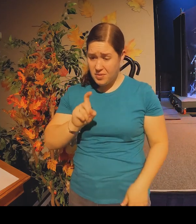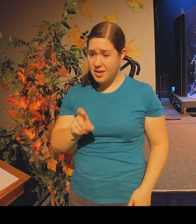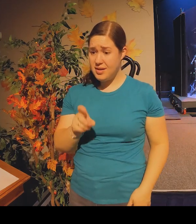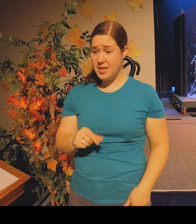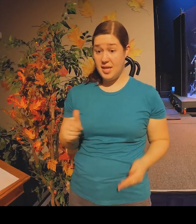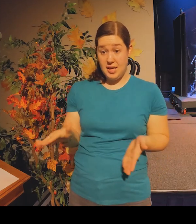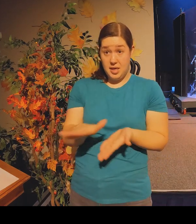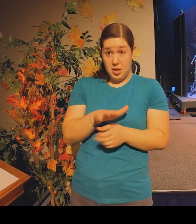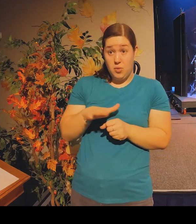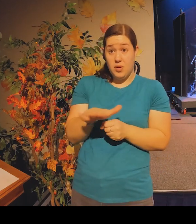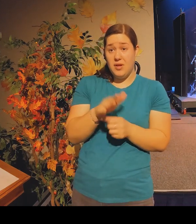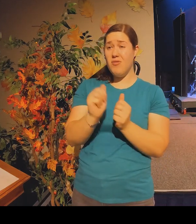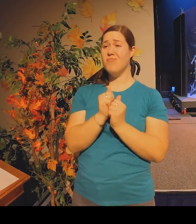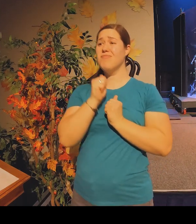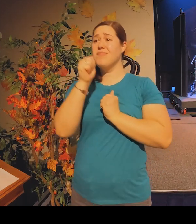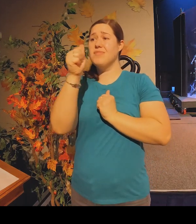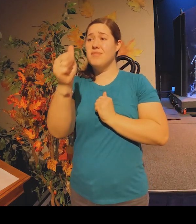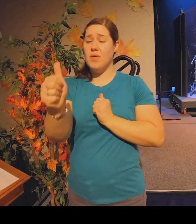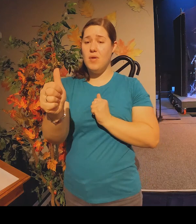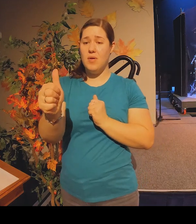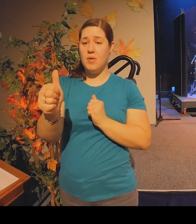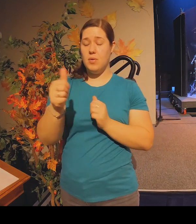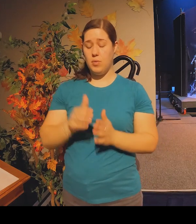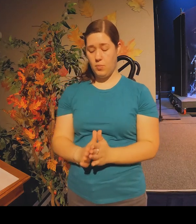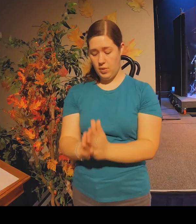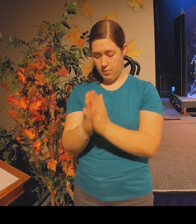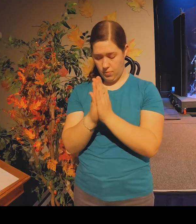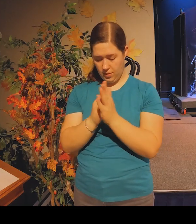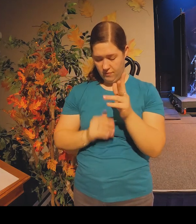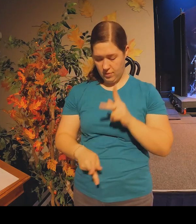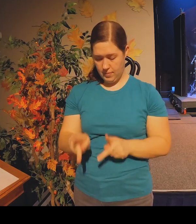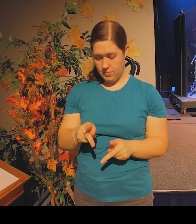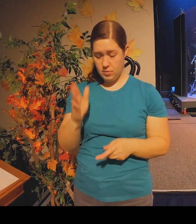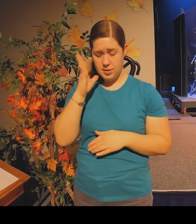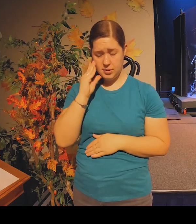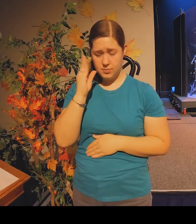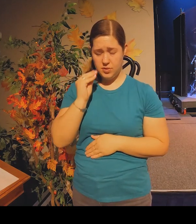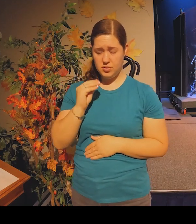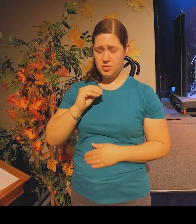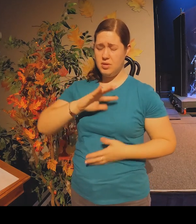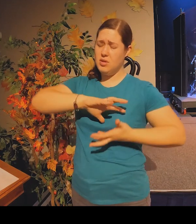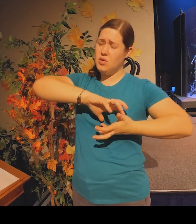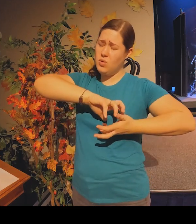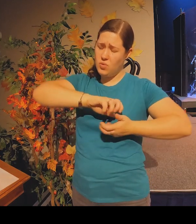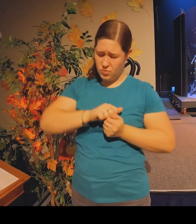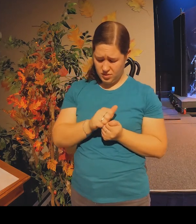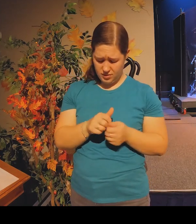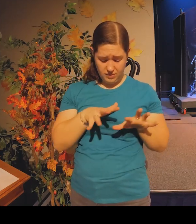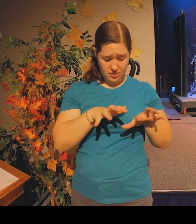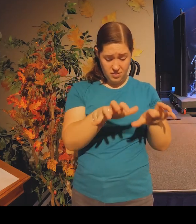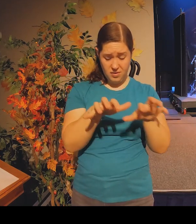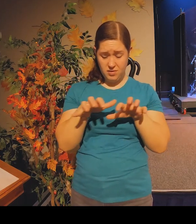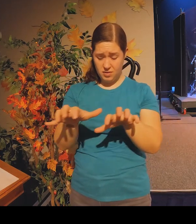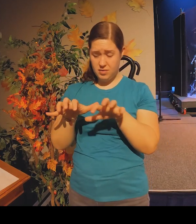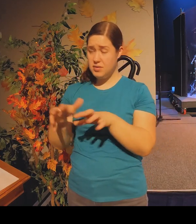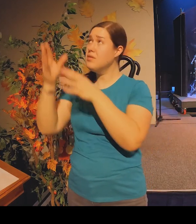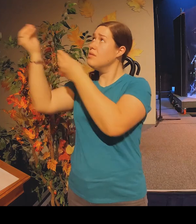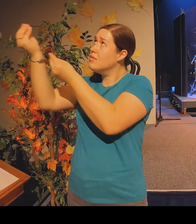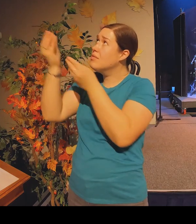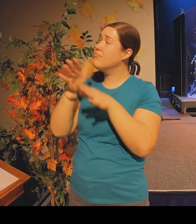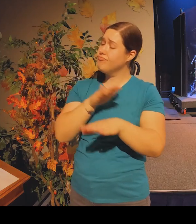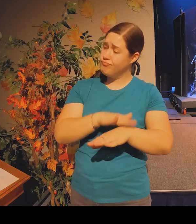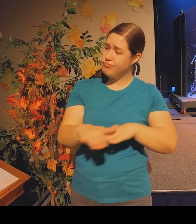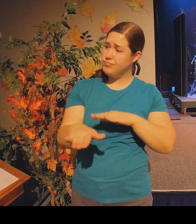pray for those in grief in our congregation that you may comfort those in need. We pray for